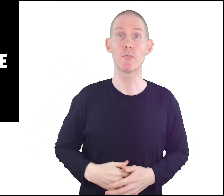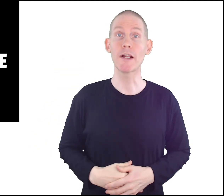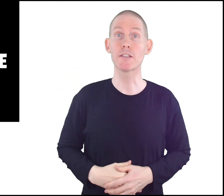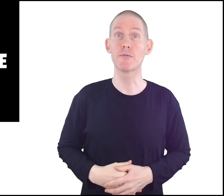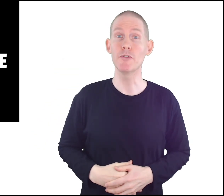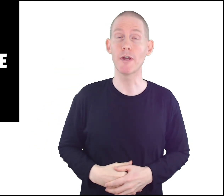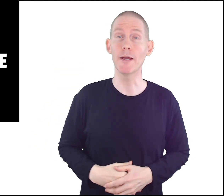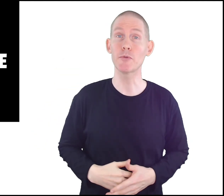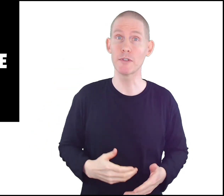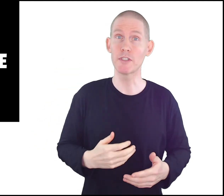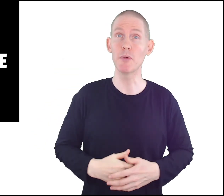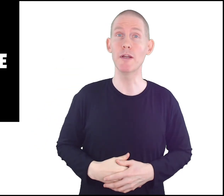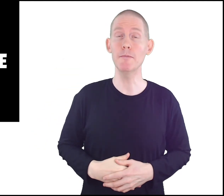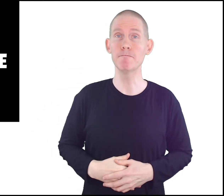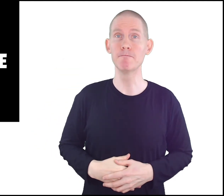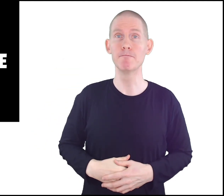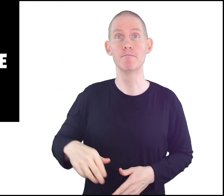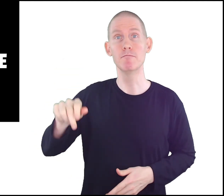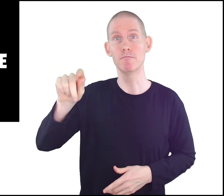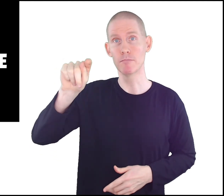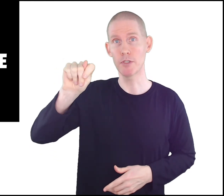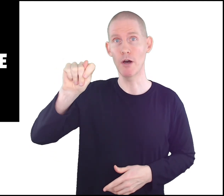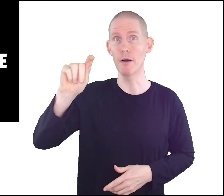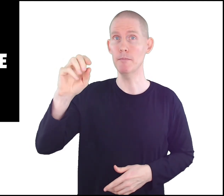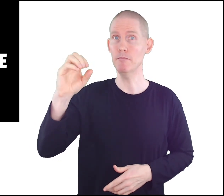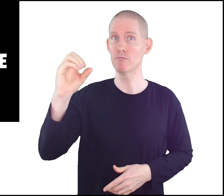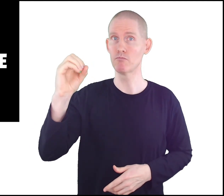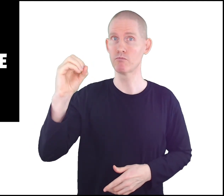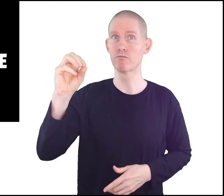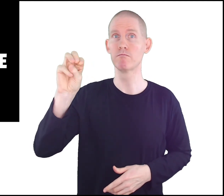Practice a few times. We're going to speed up. Tom.